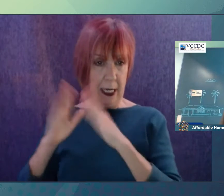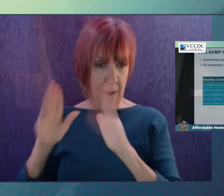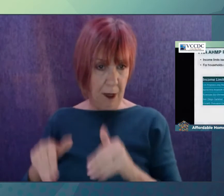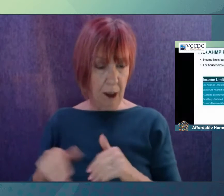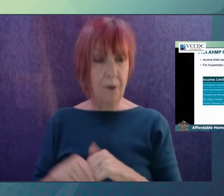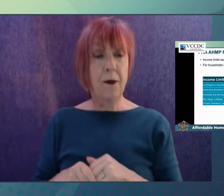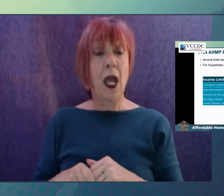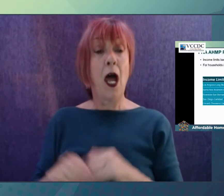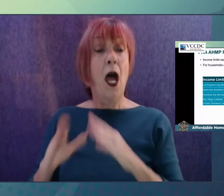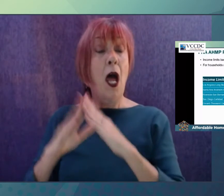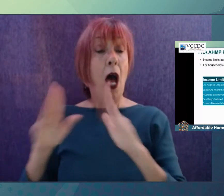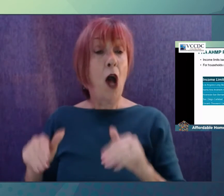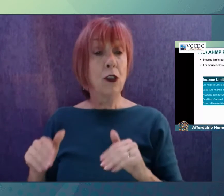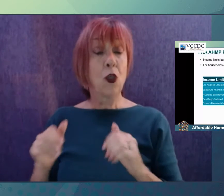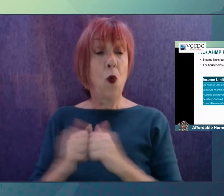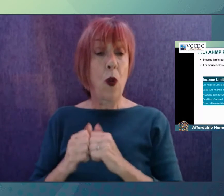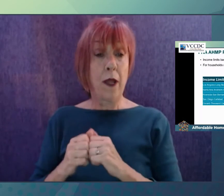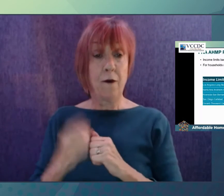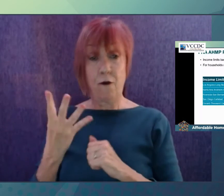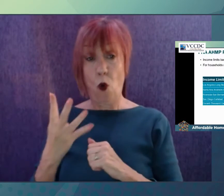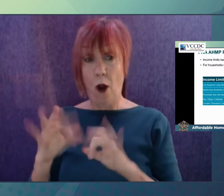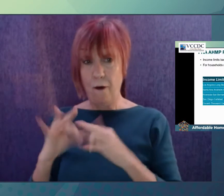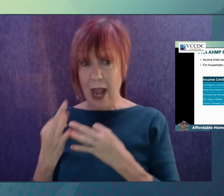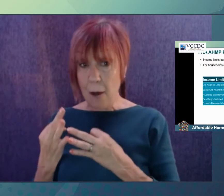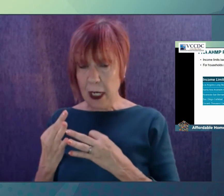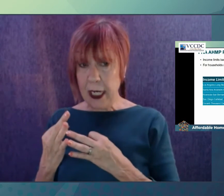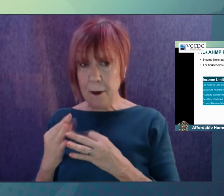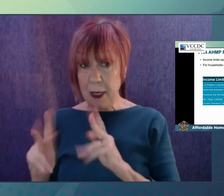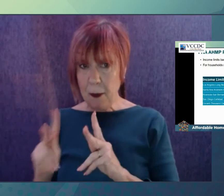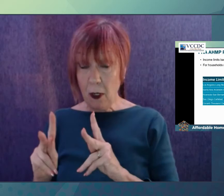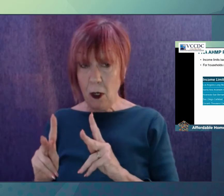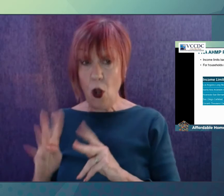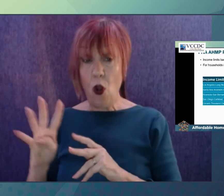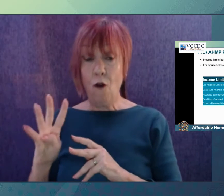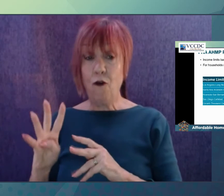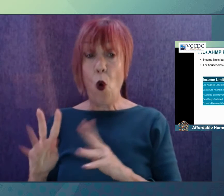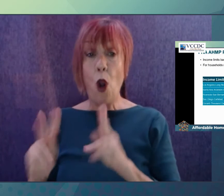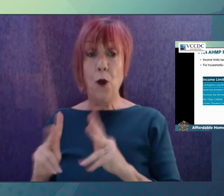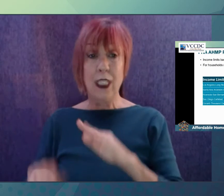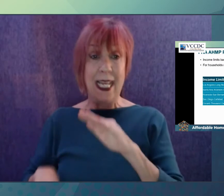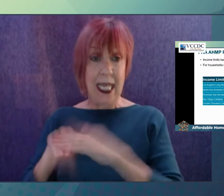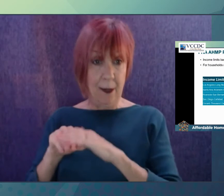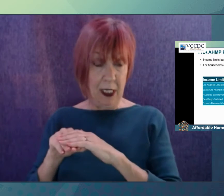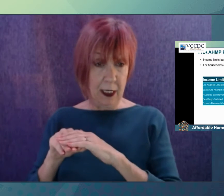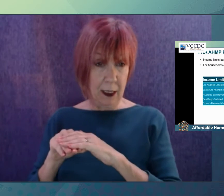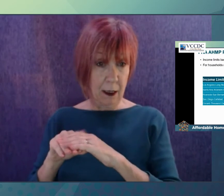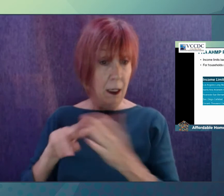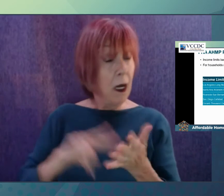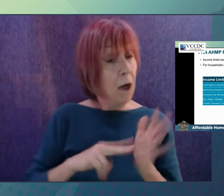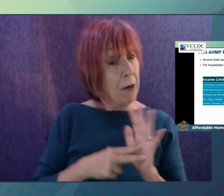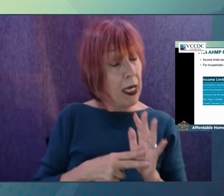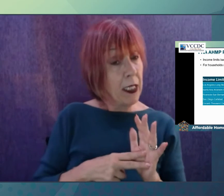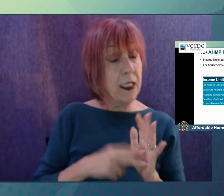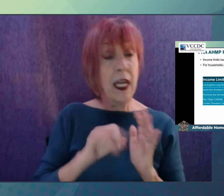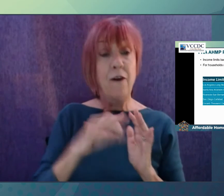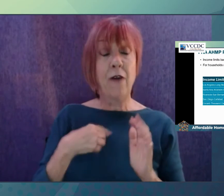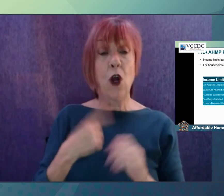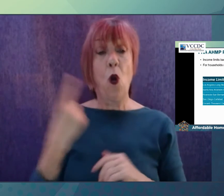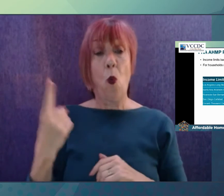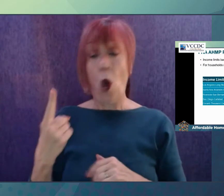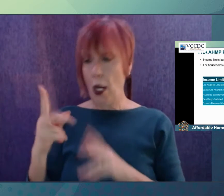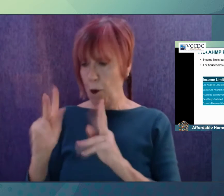for households of family, or for four family members, 4-person limits will apply. What that means is if you have one single bread